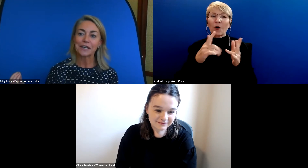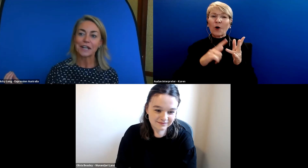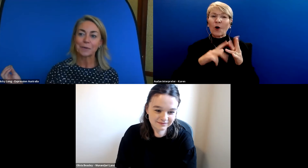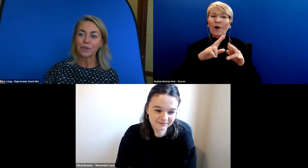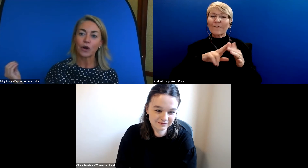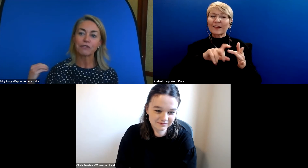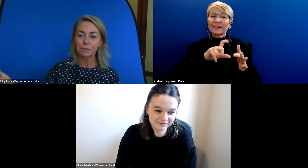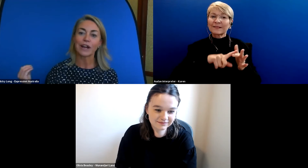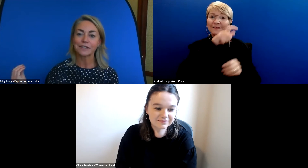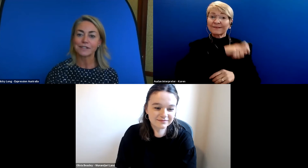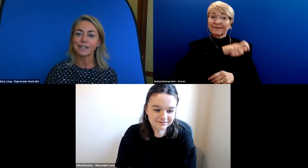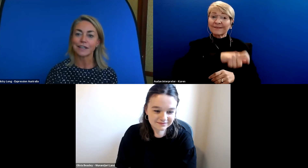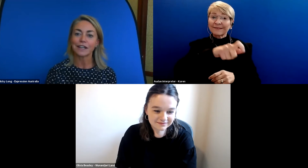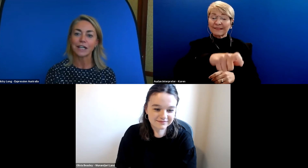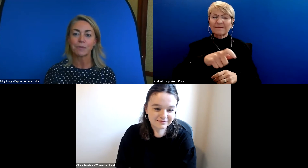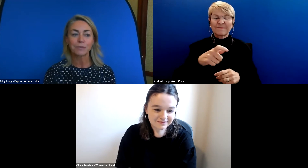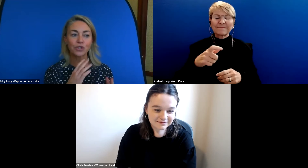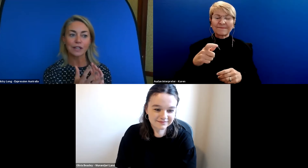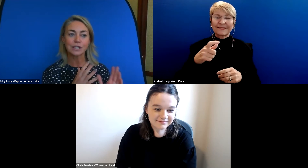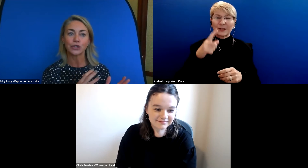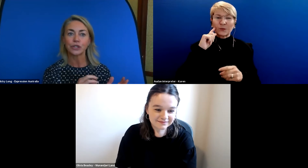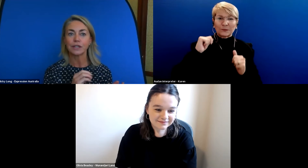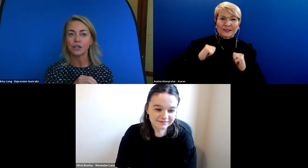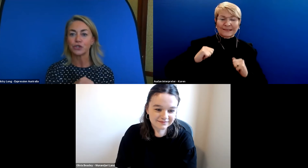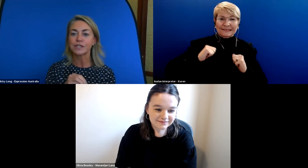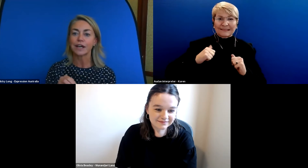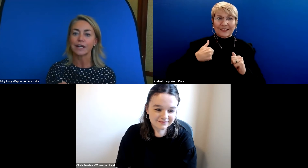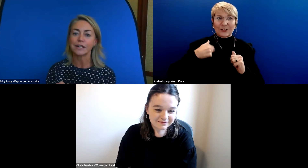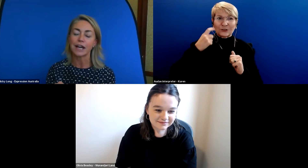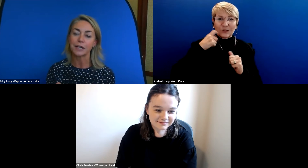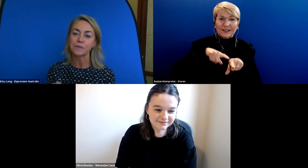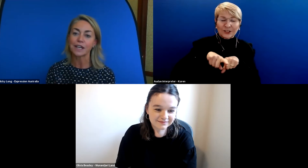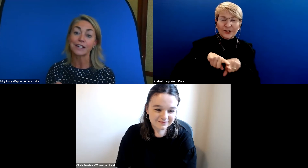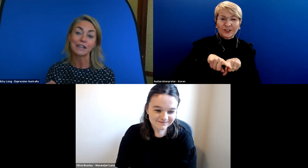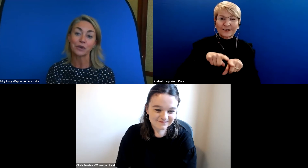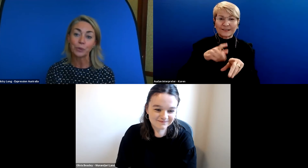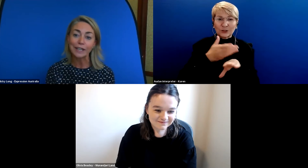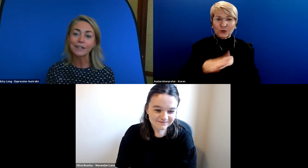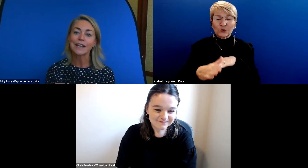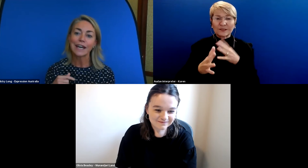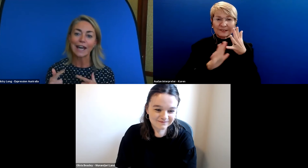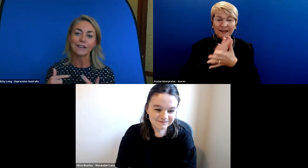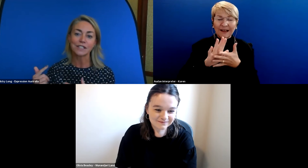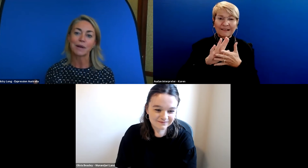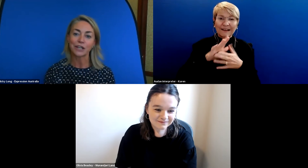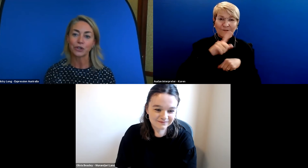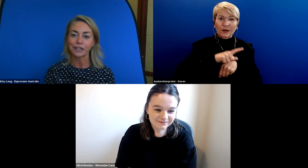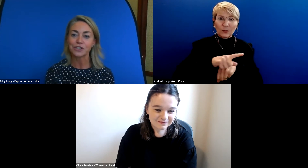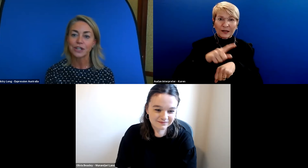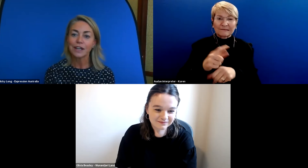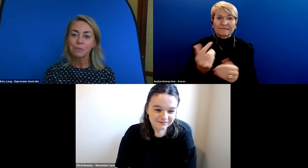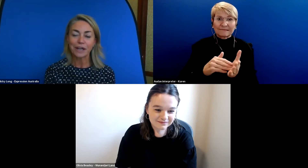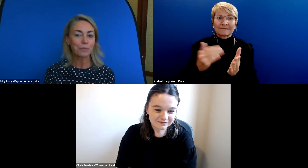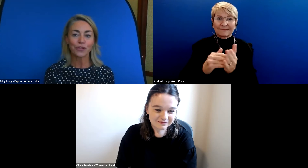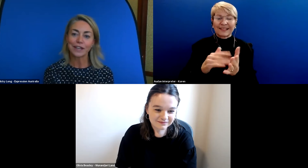are often practicing. I'm trying to learn new signs every week and adding to my